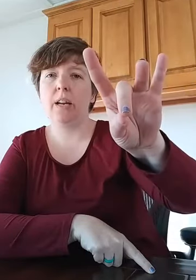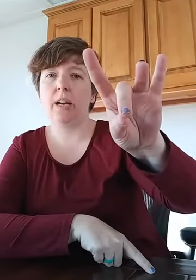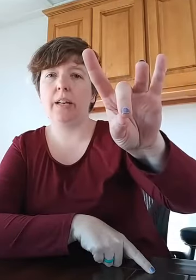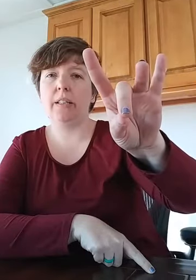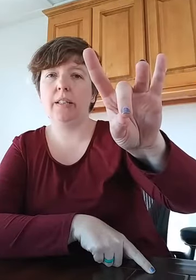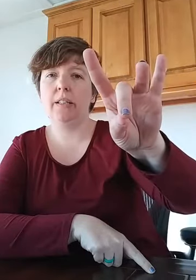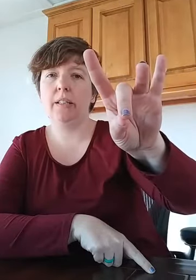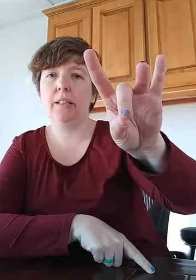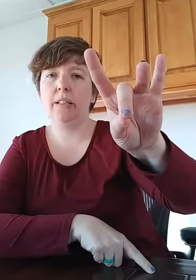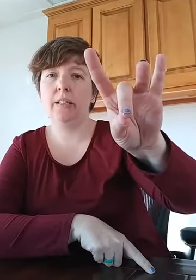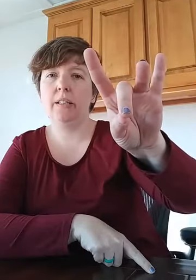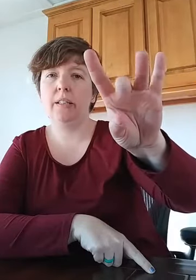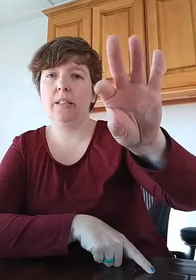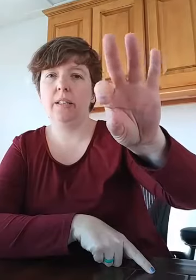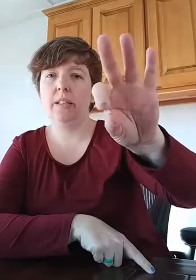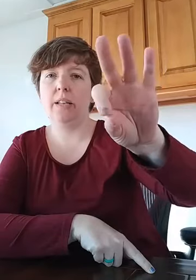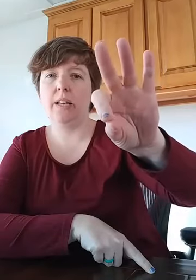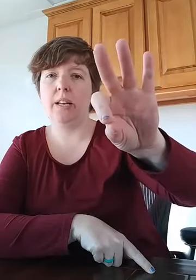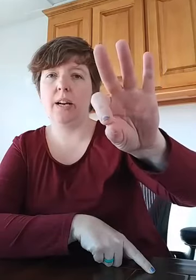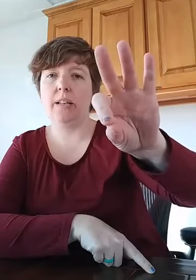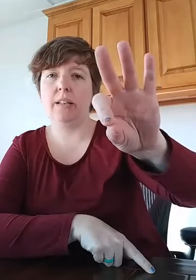8, and 9